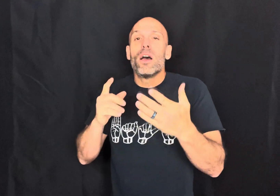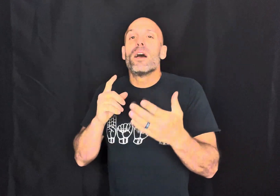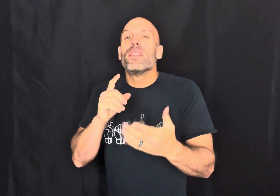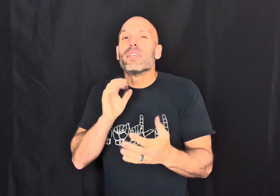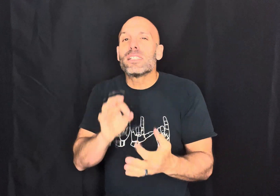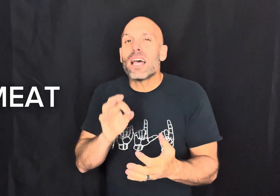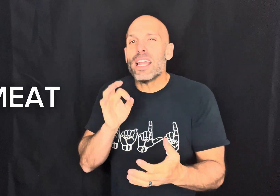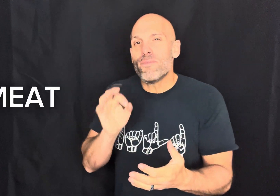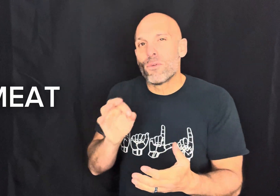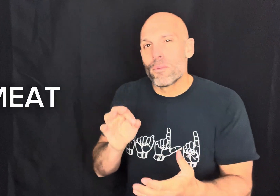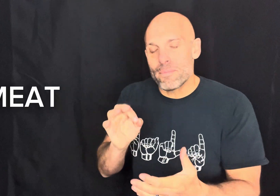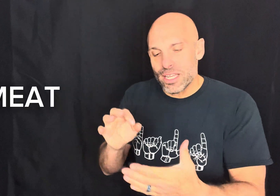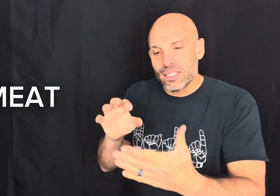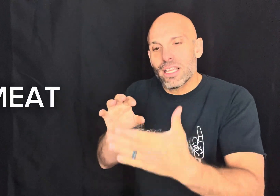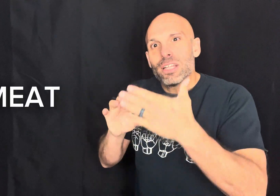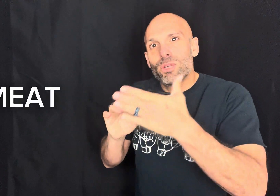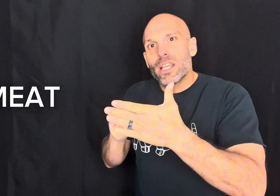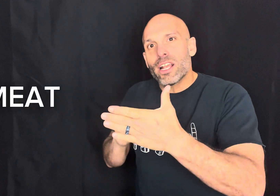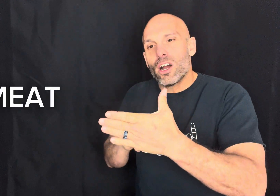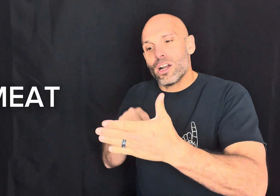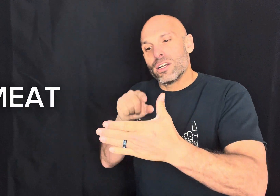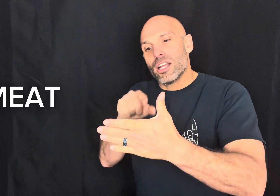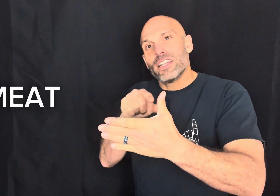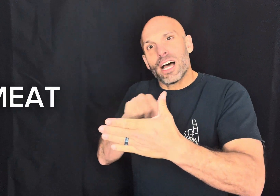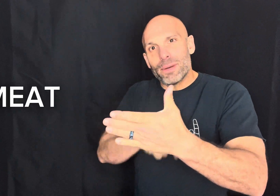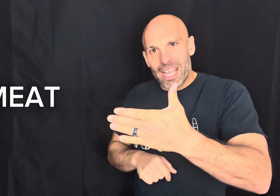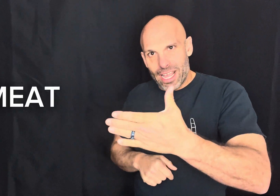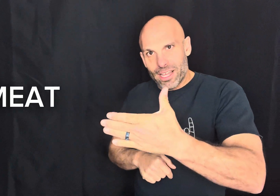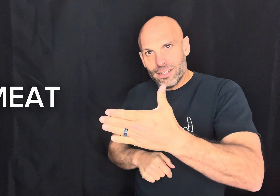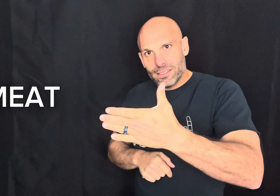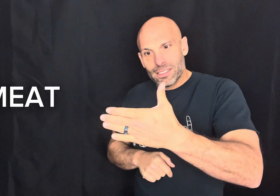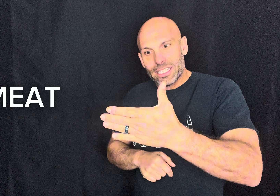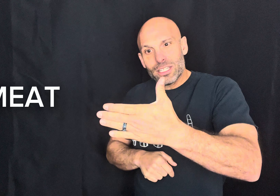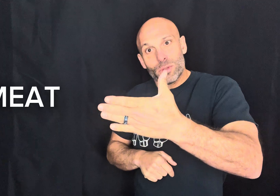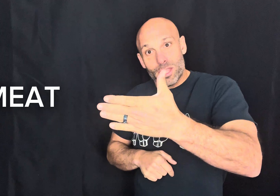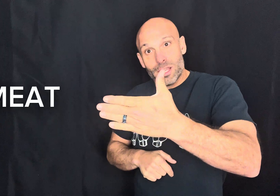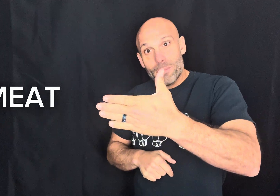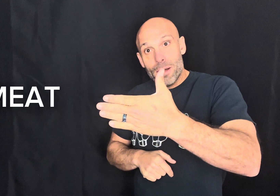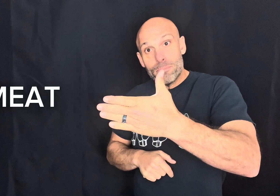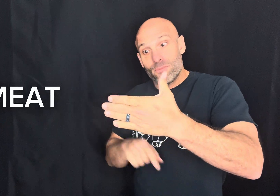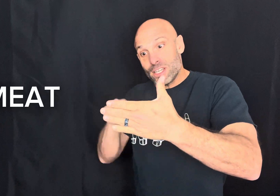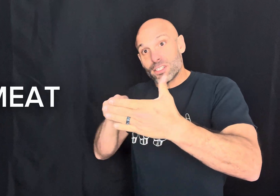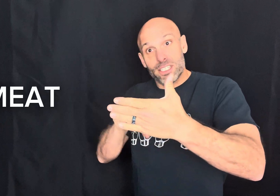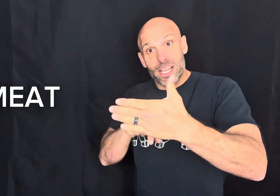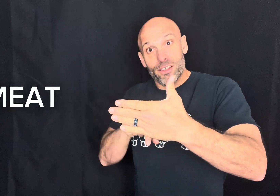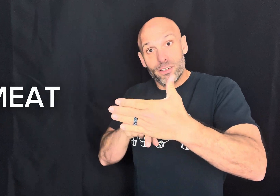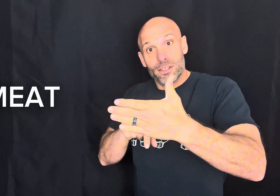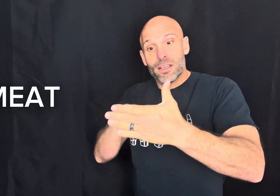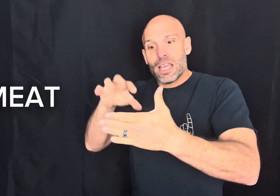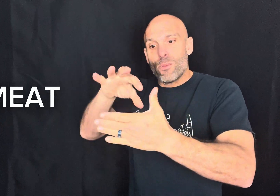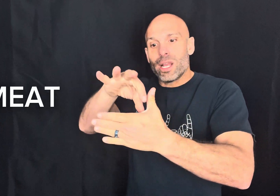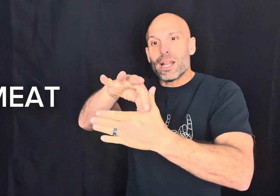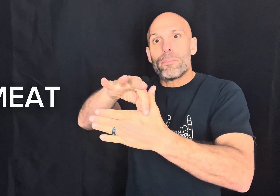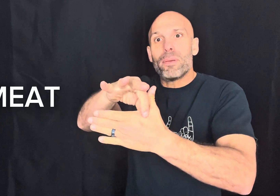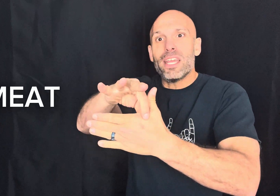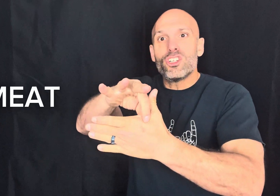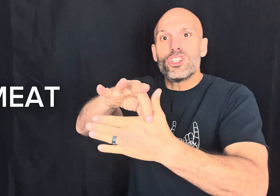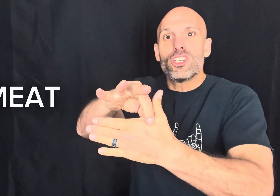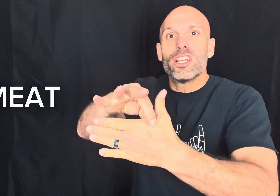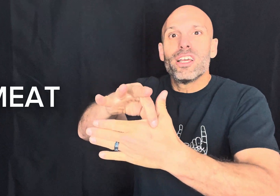The sign for meat is we take our non-dominant hand like this with the thumb up, fingers together, and we're gonna pinch